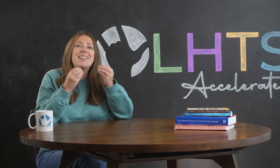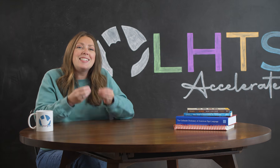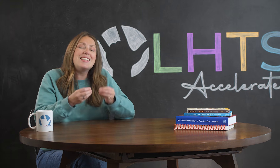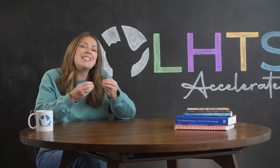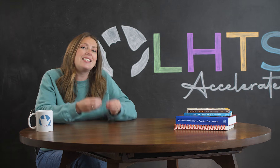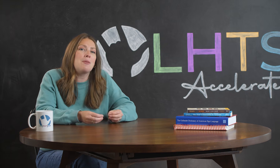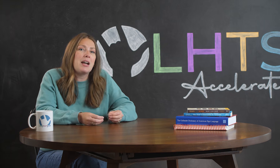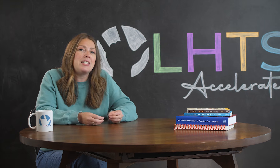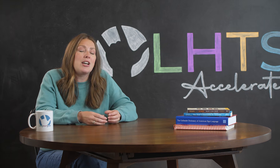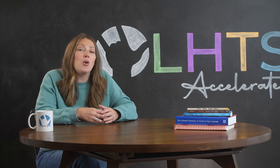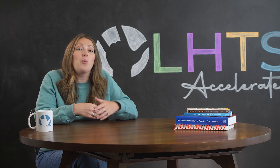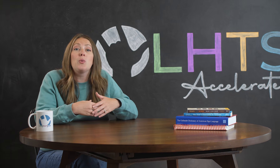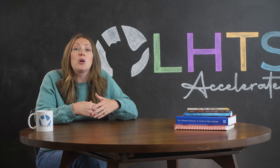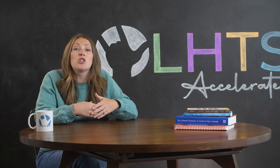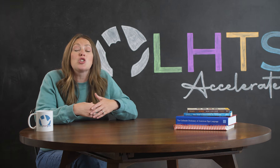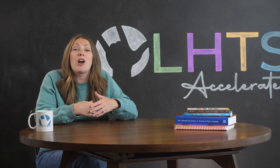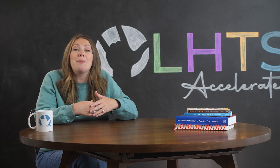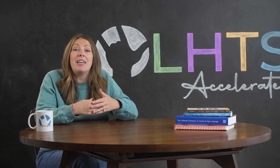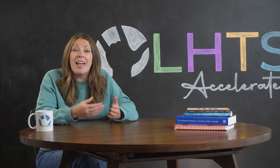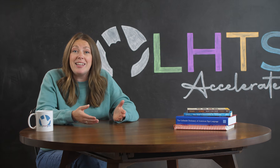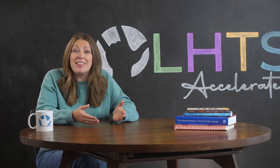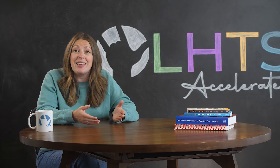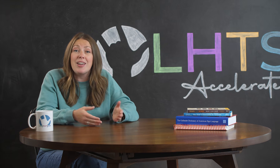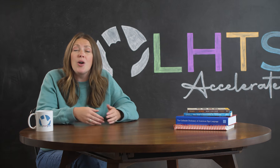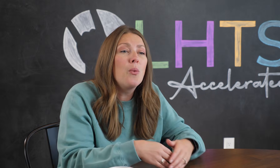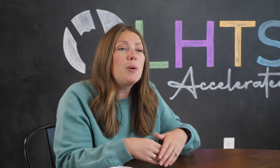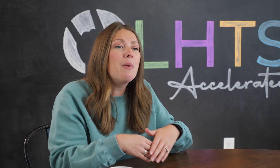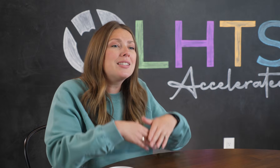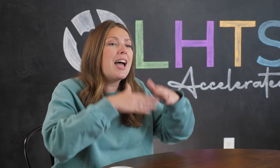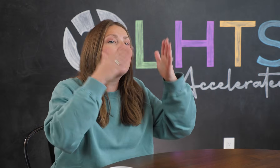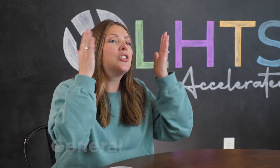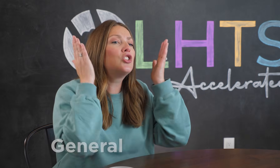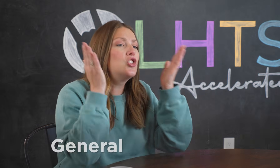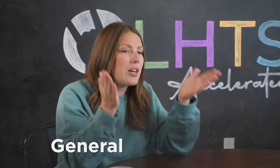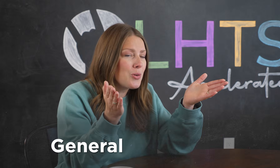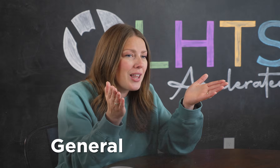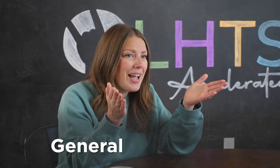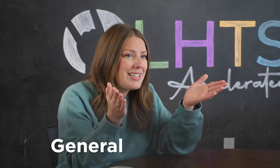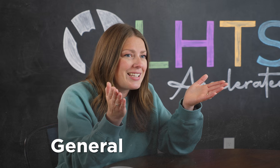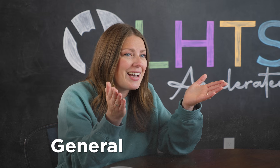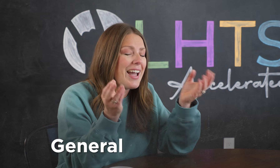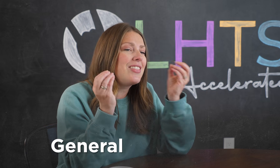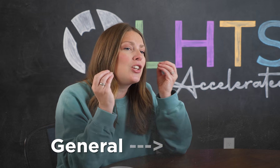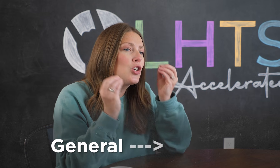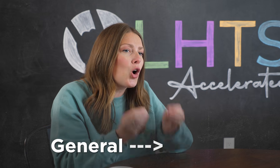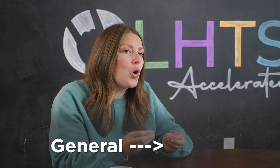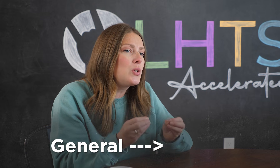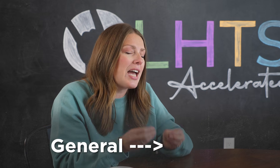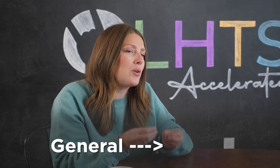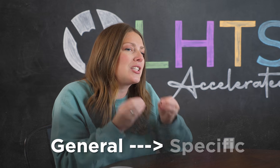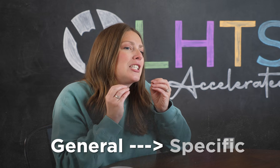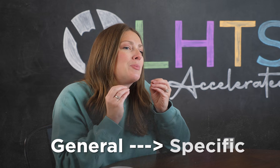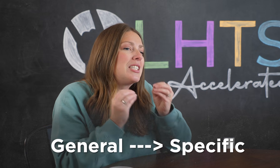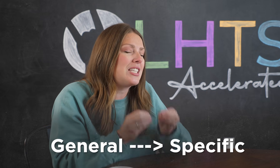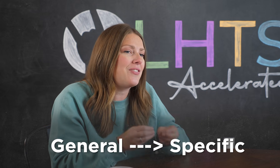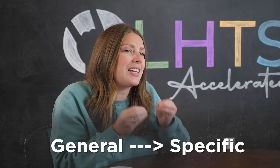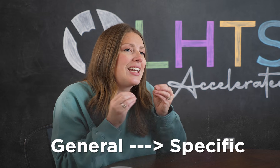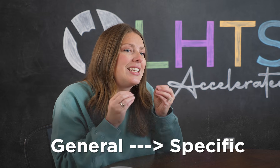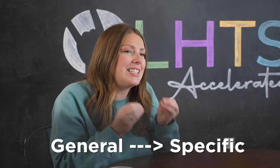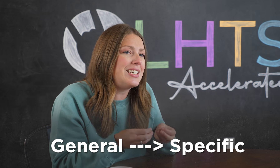is the same idea when we're describing anything. We must have the general idea and then go down to the specific